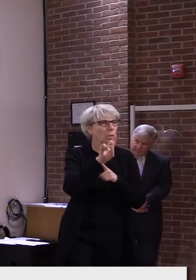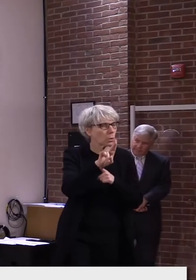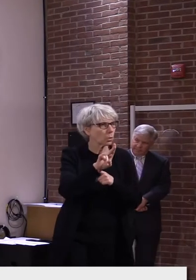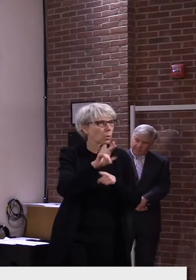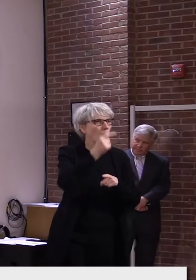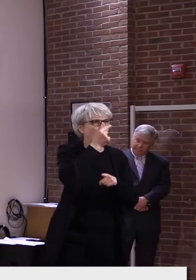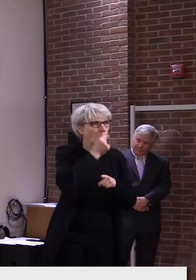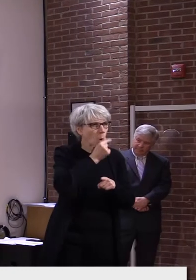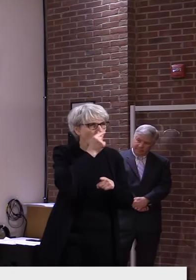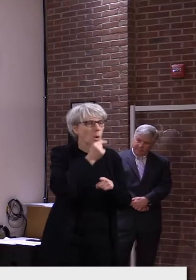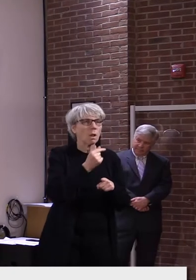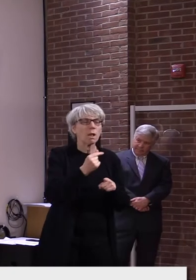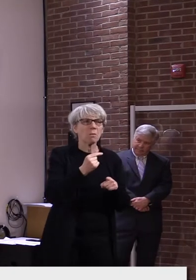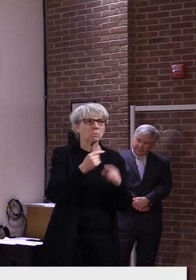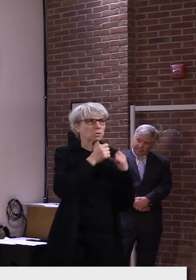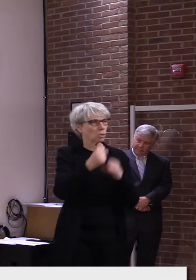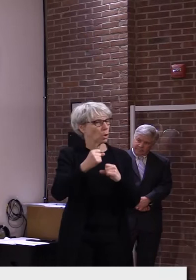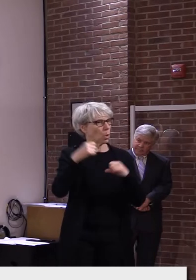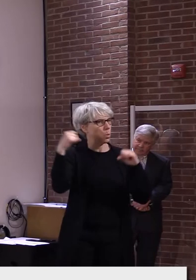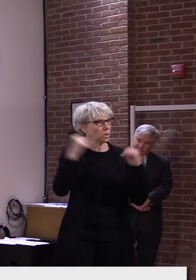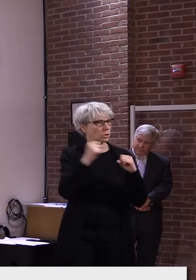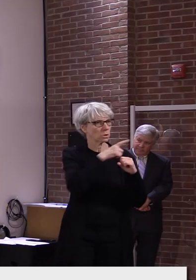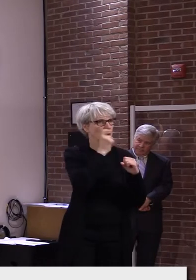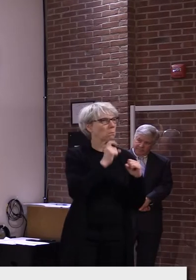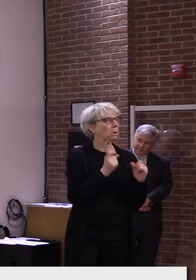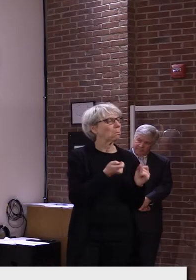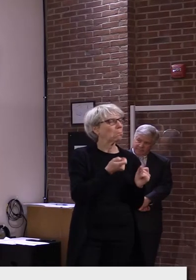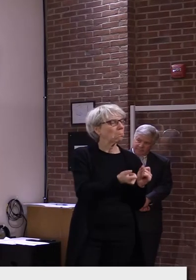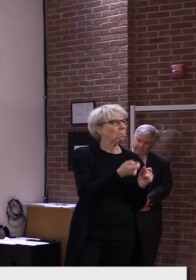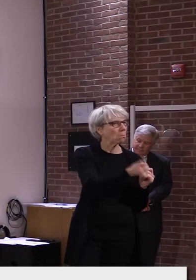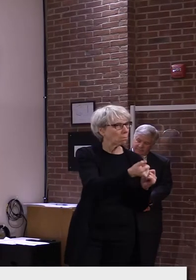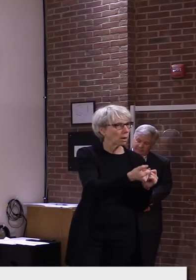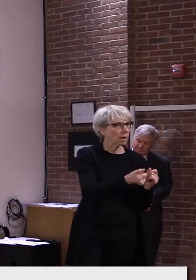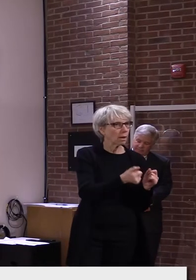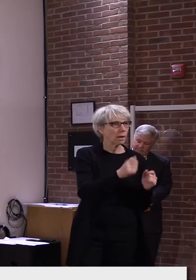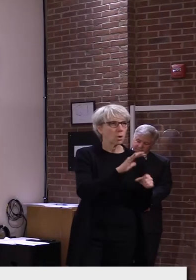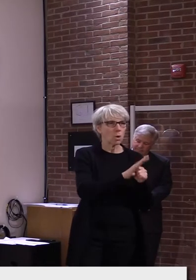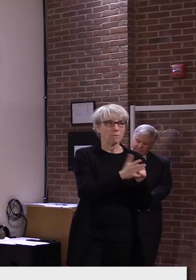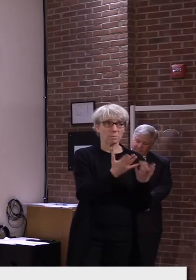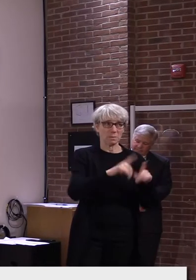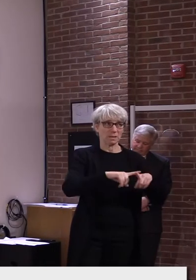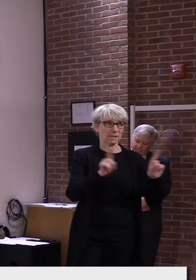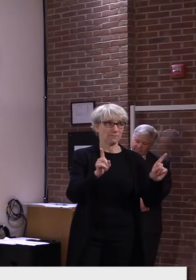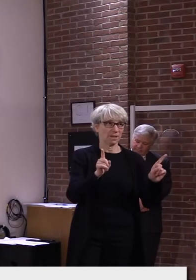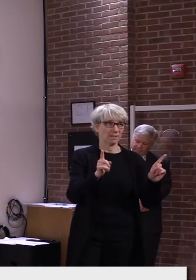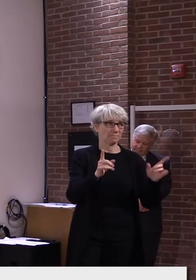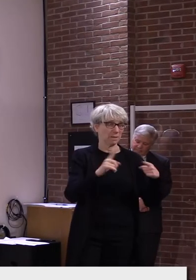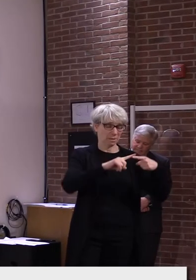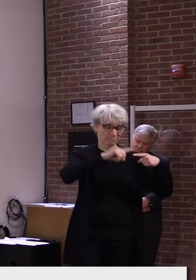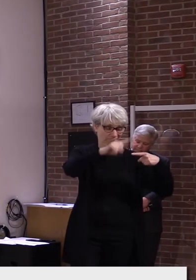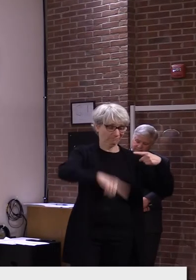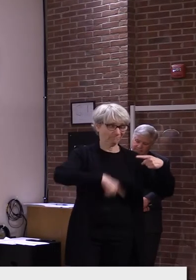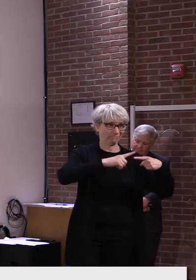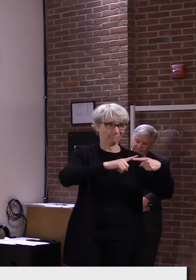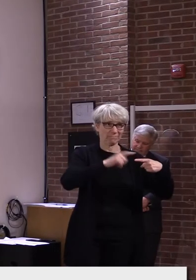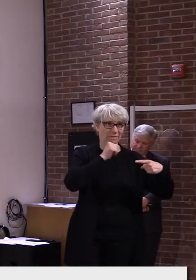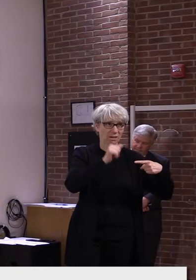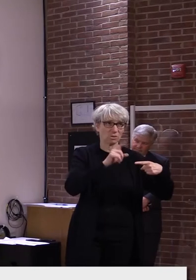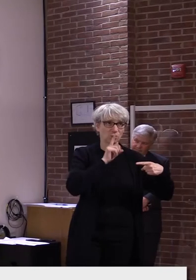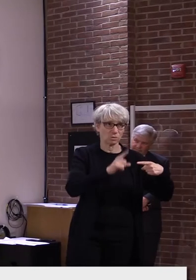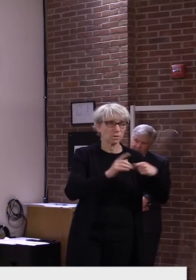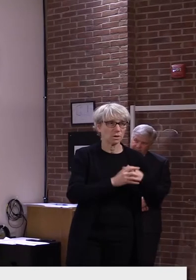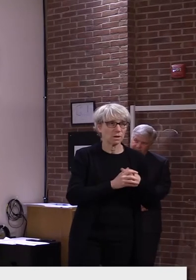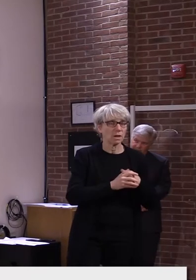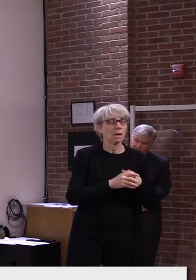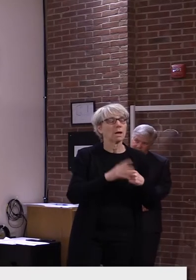winter. The reality is we're still learning about this virus. I'm convinced that